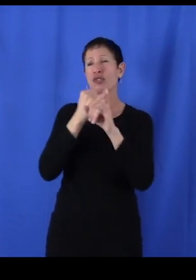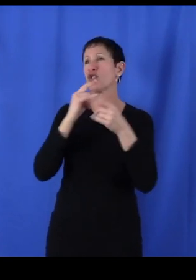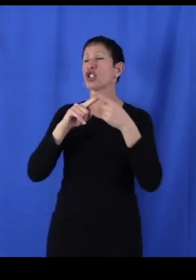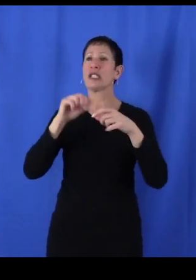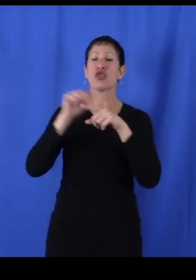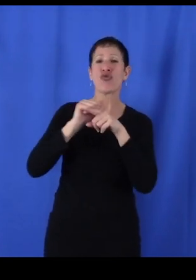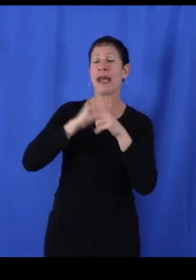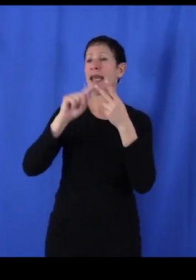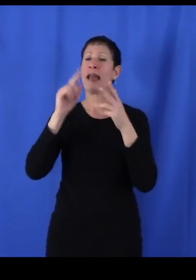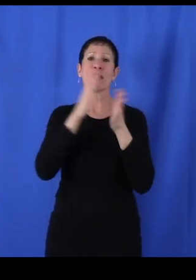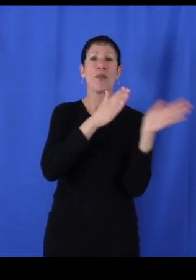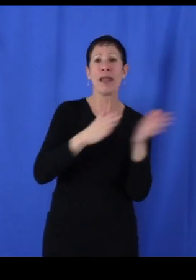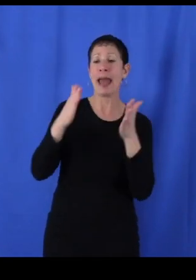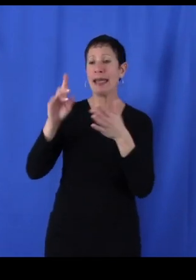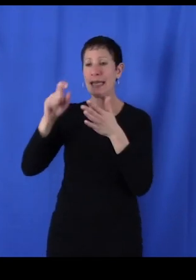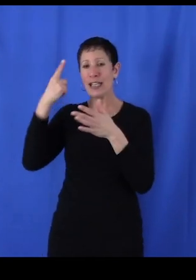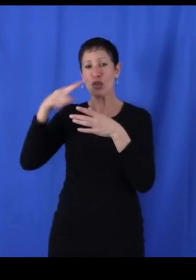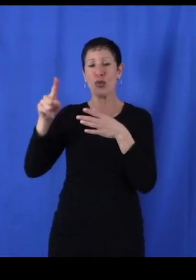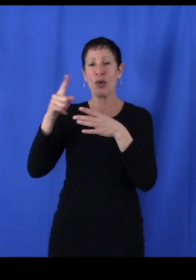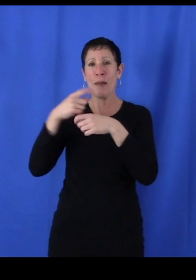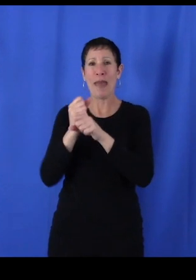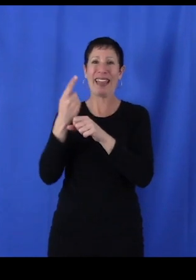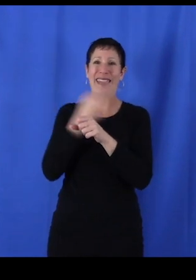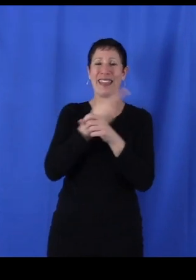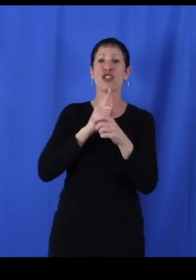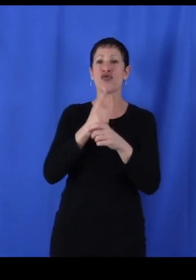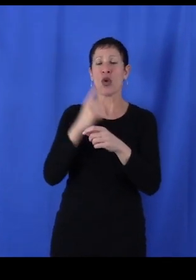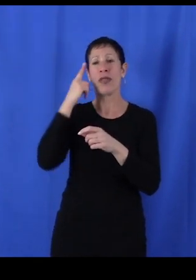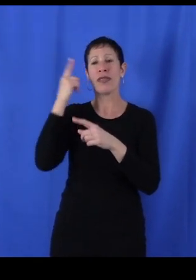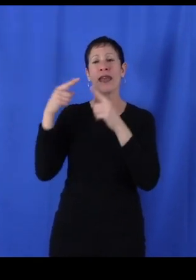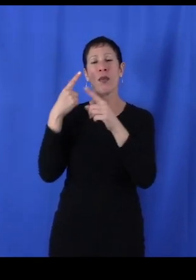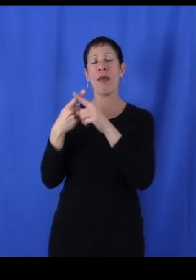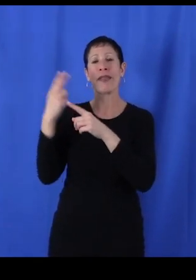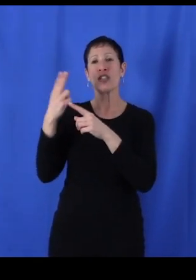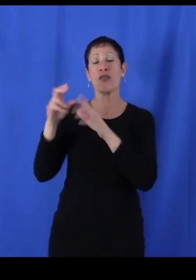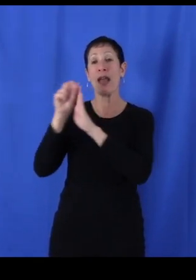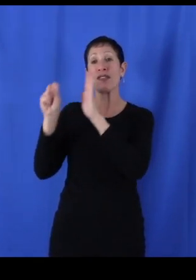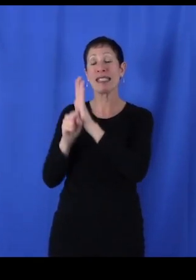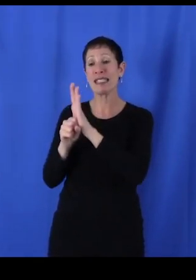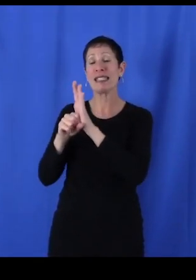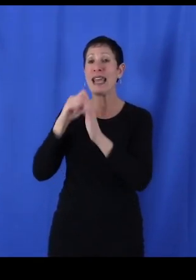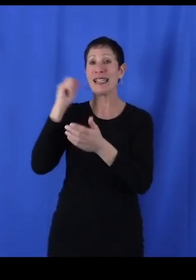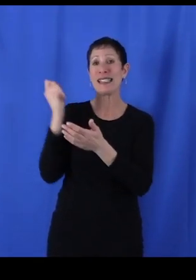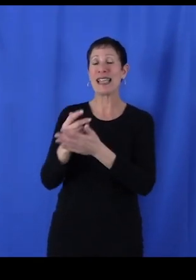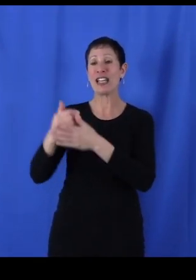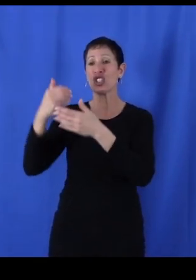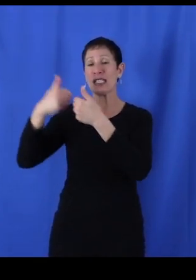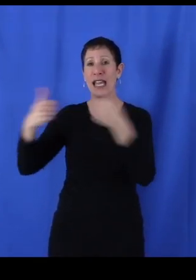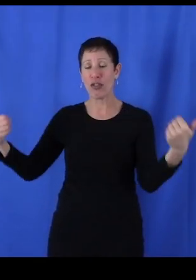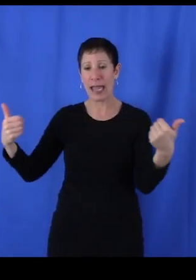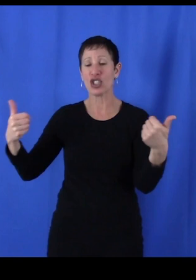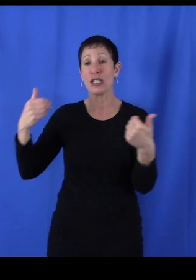the training, the planning needed to make this true. Think of the history of state-sanctioned segregation in the US,